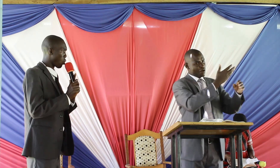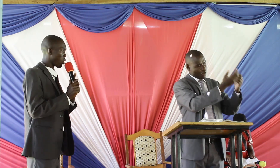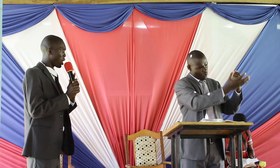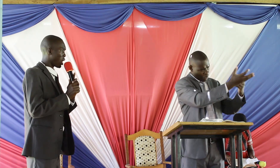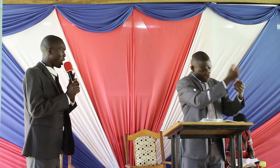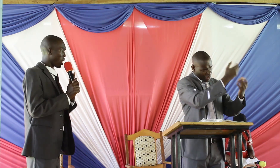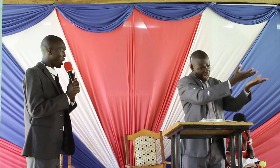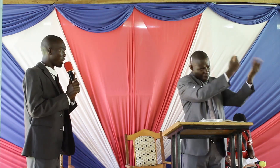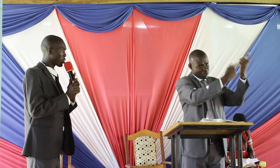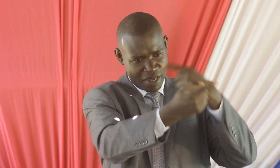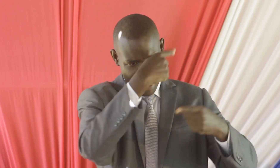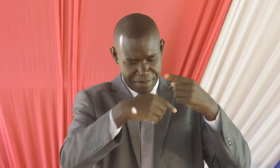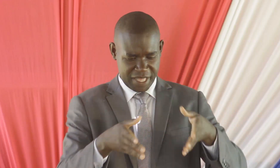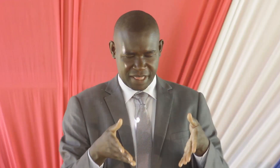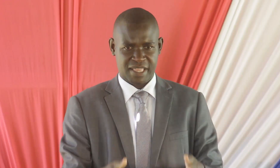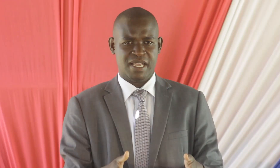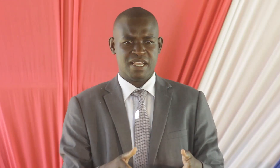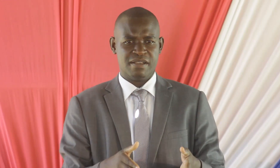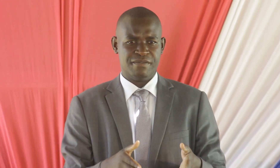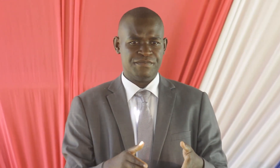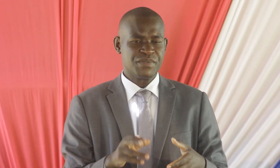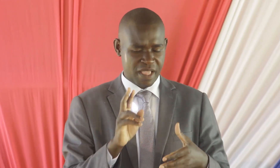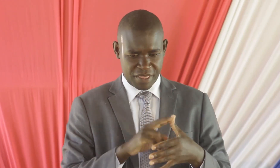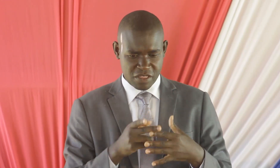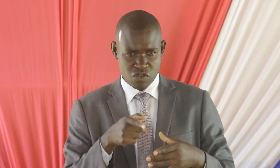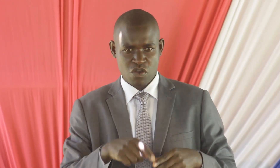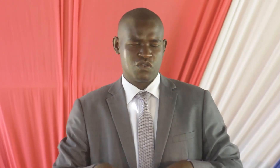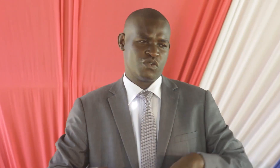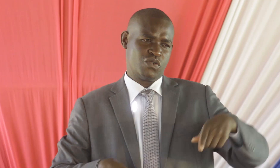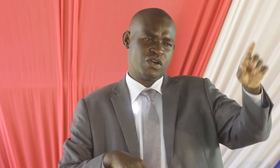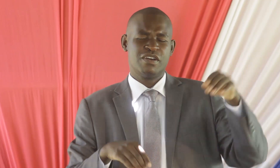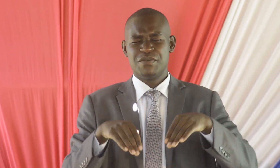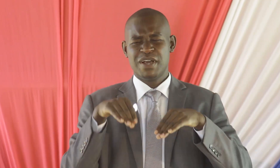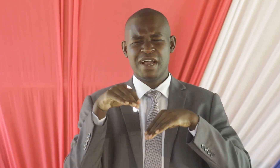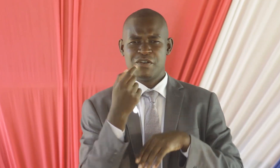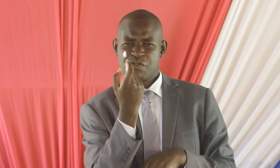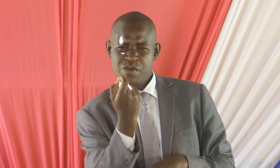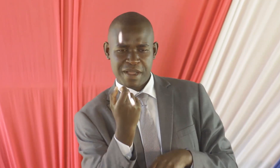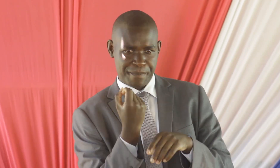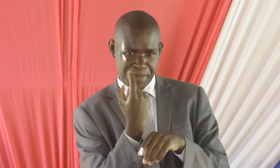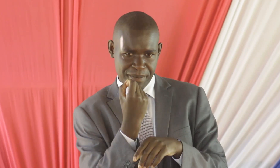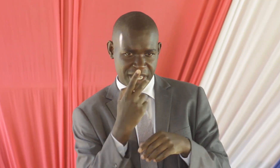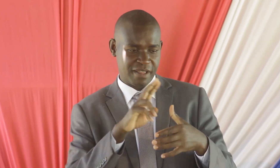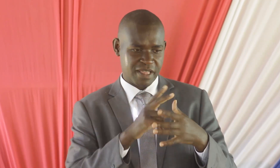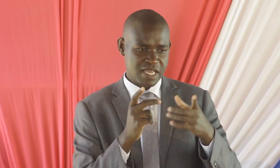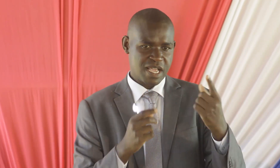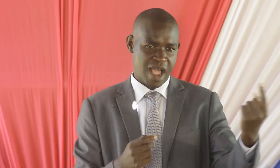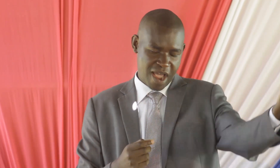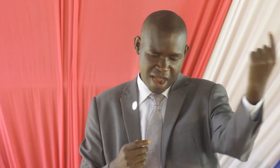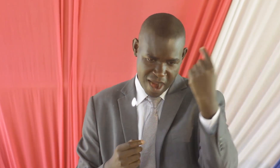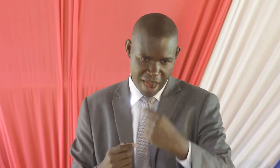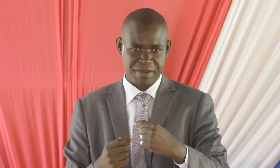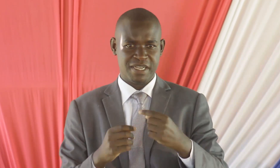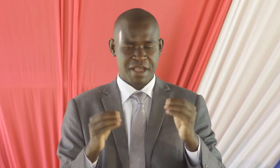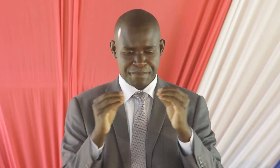go and call the one who is outside. Then the servant went. Some